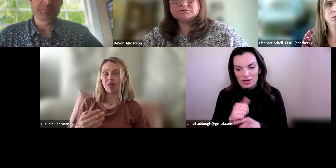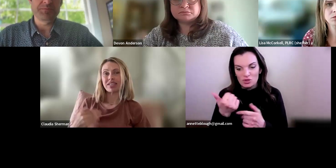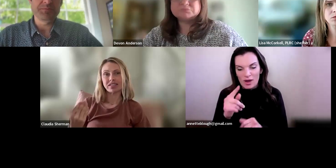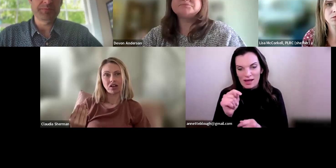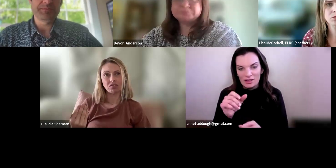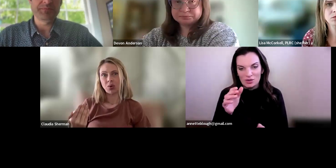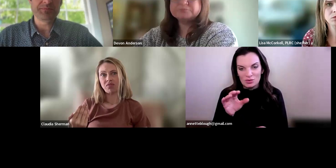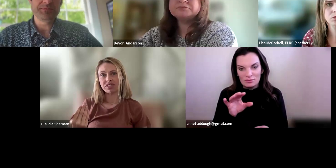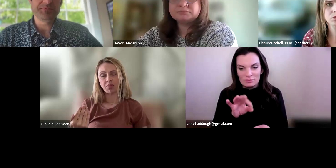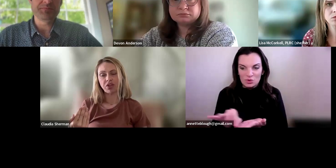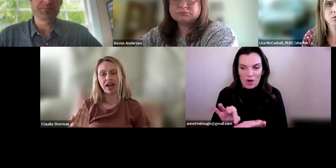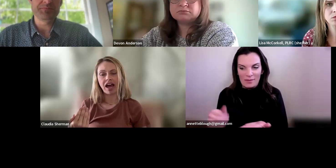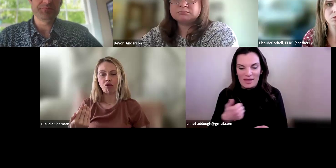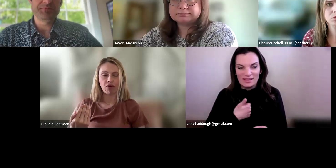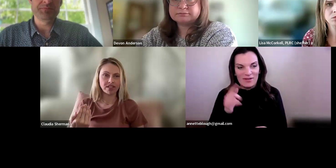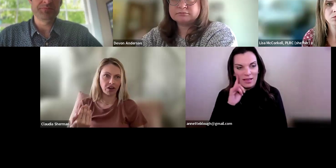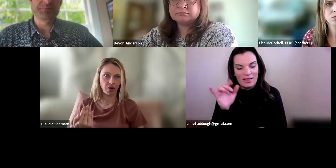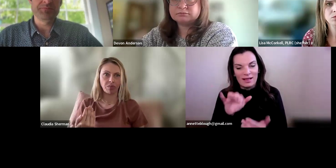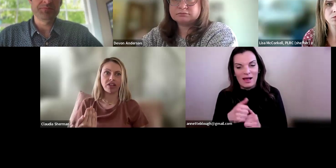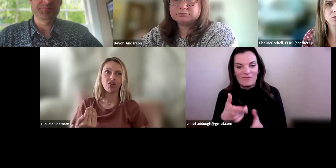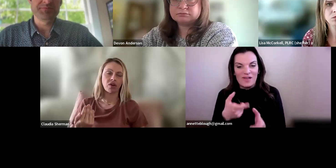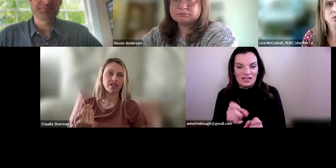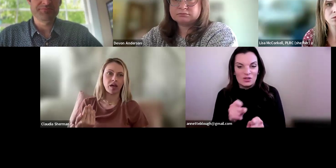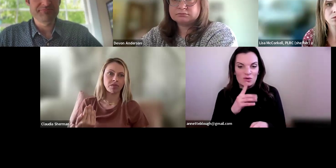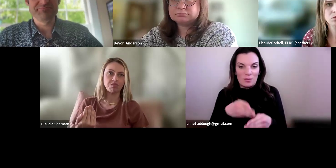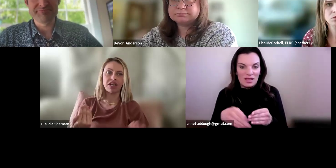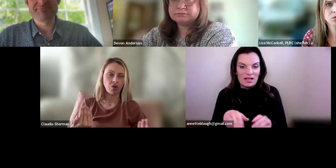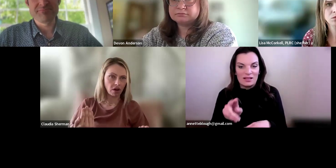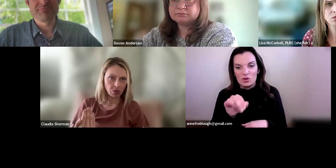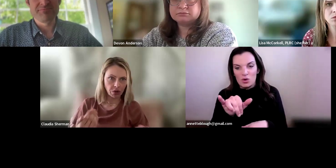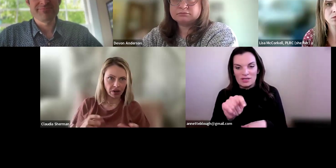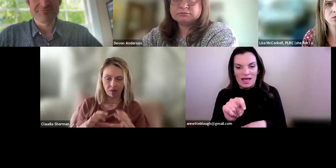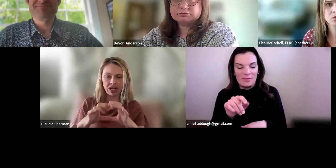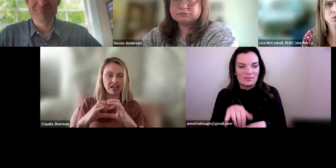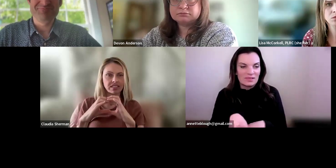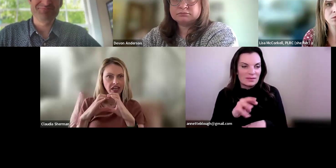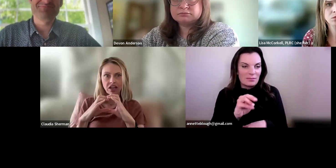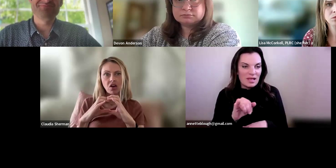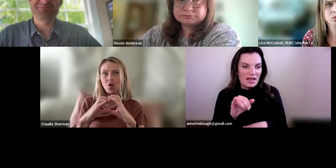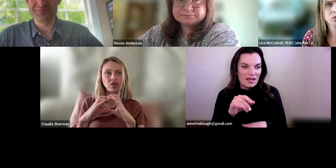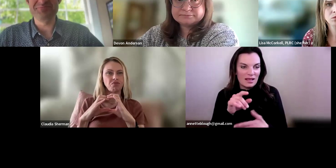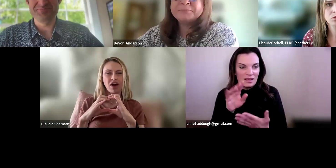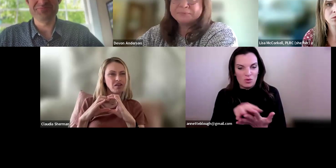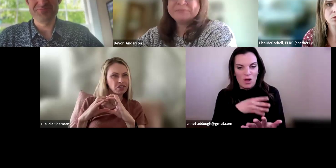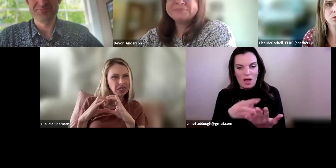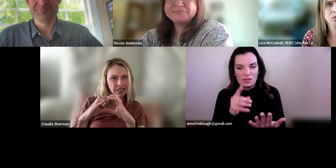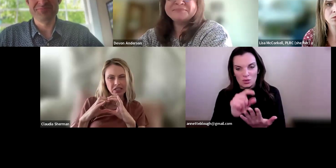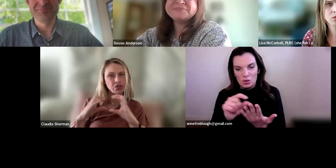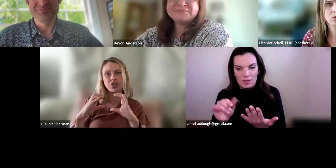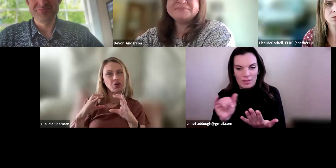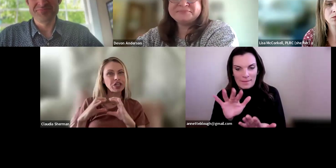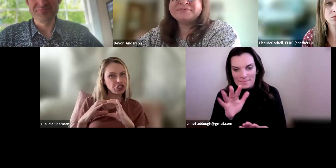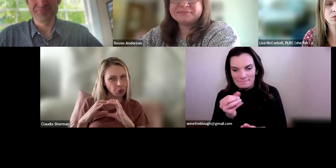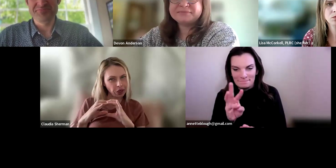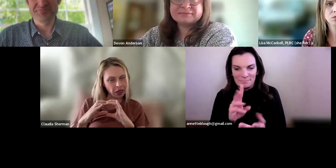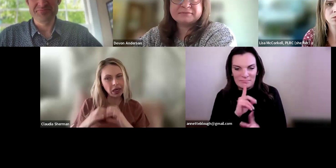to track myself. So even something like, how fast can you complete the New York Times mini crossword? And the mini is like only 5 or 6